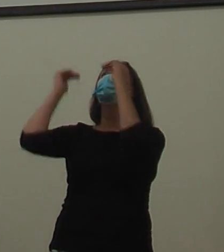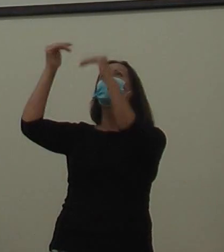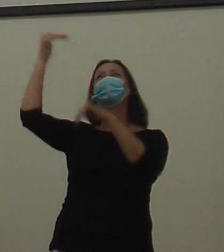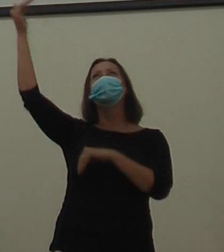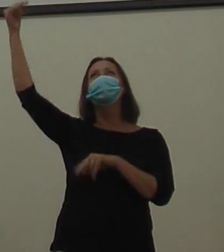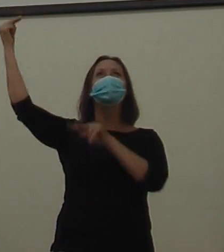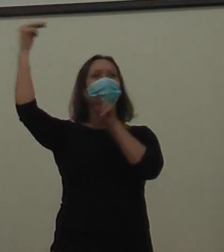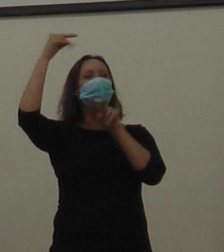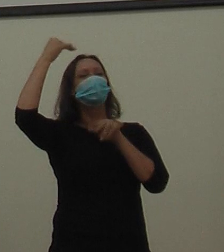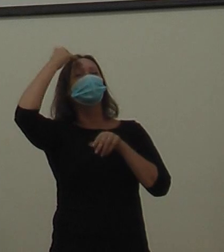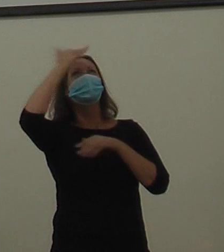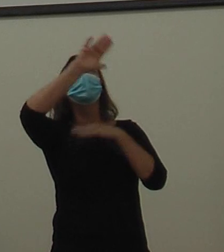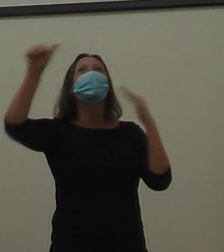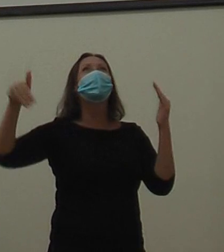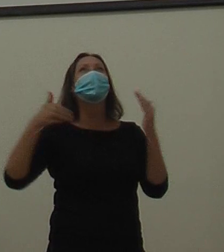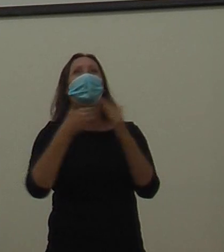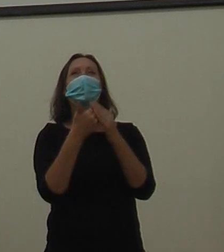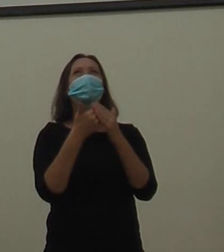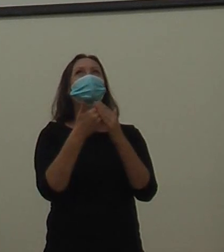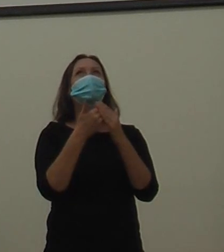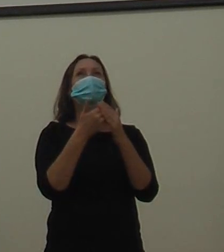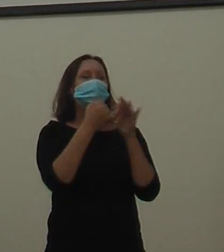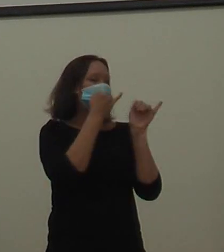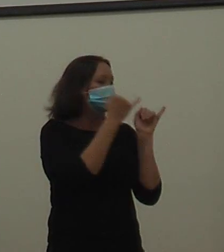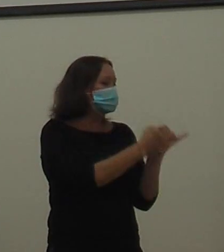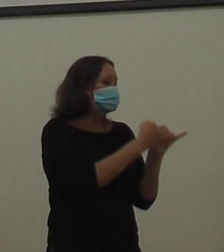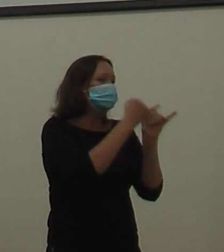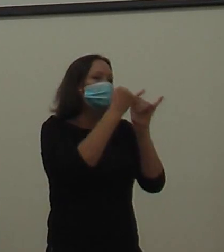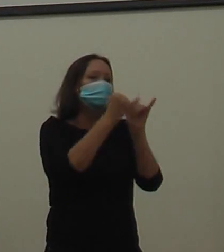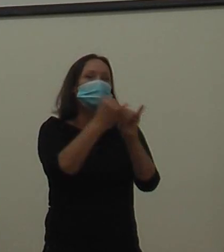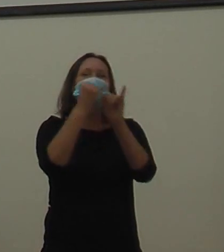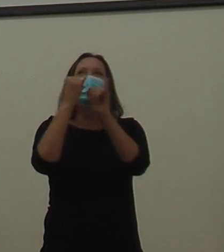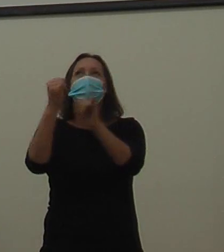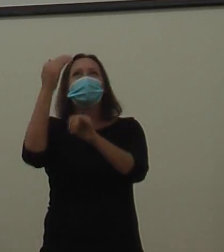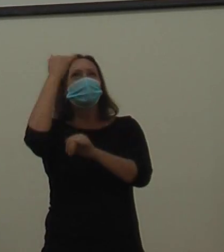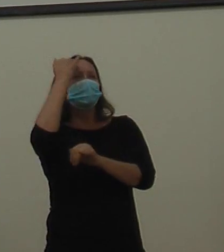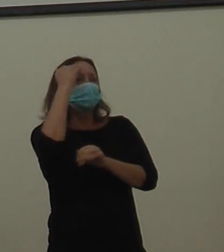all and everything about each and every